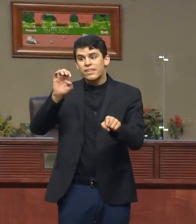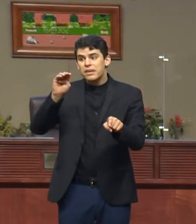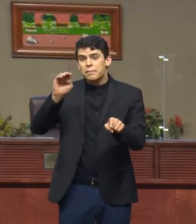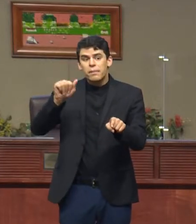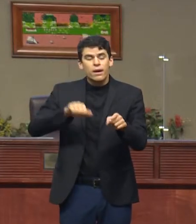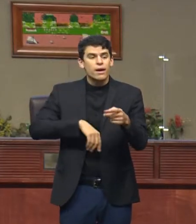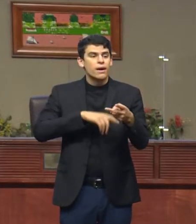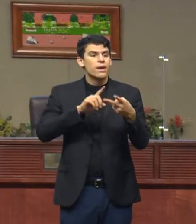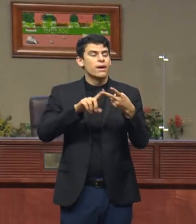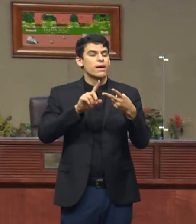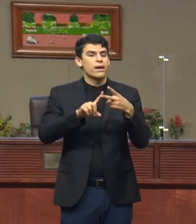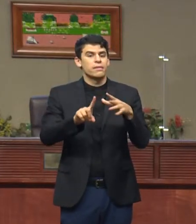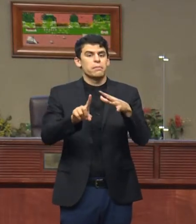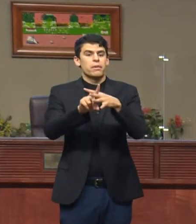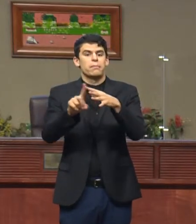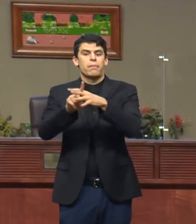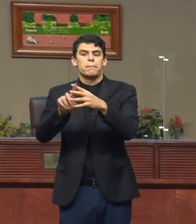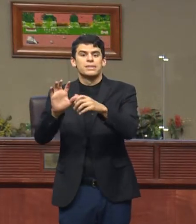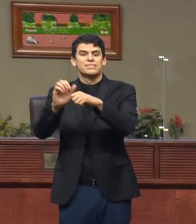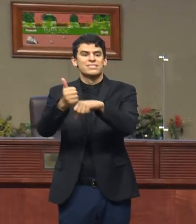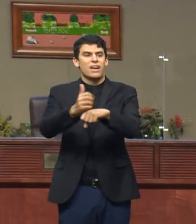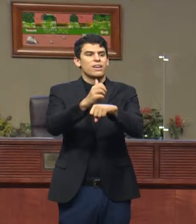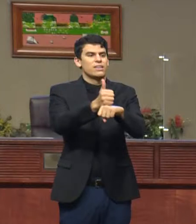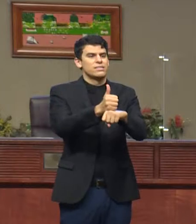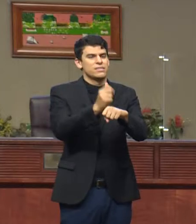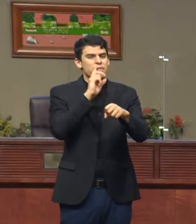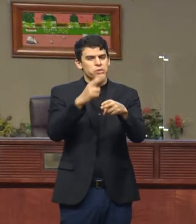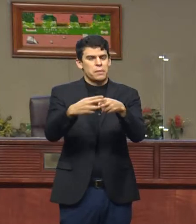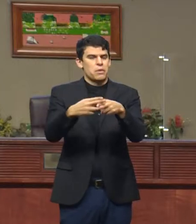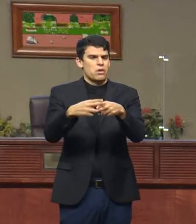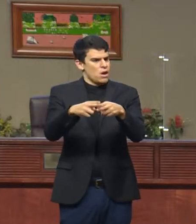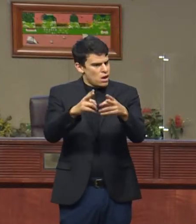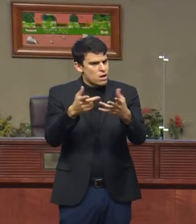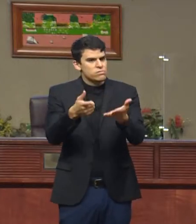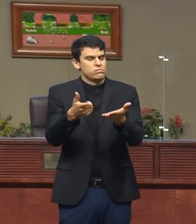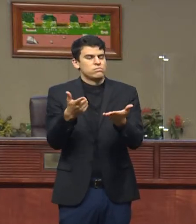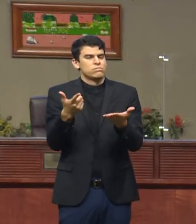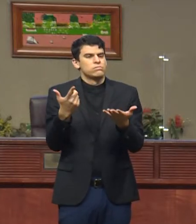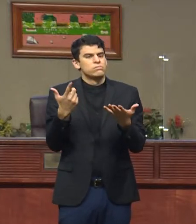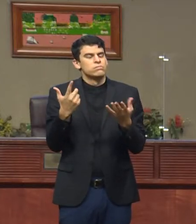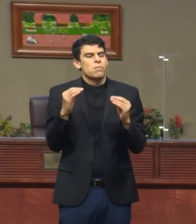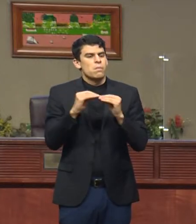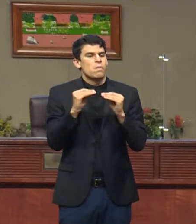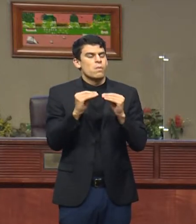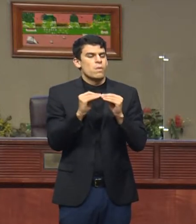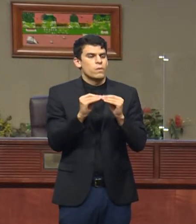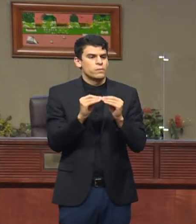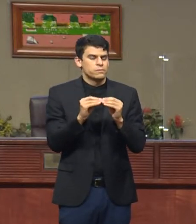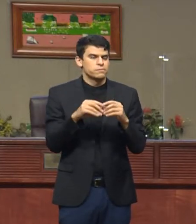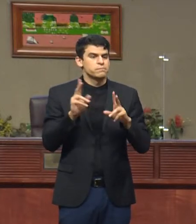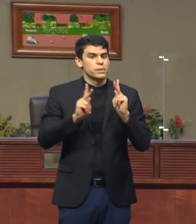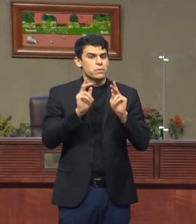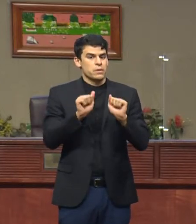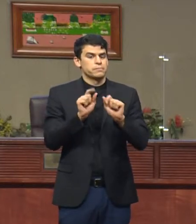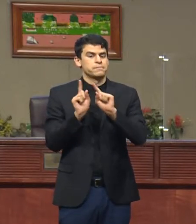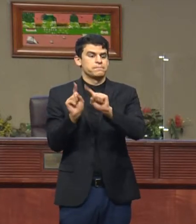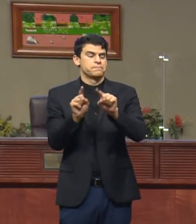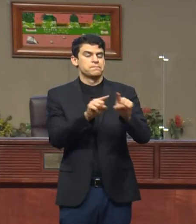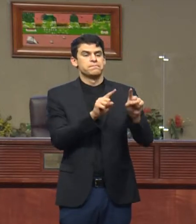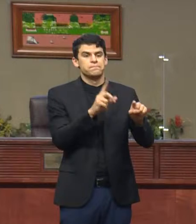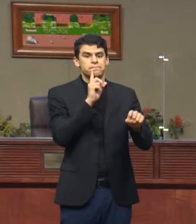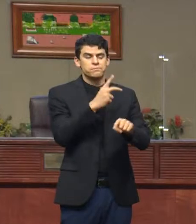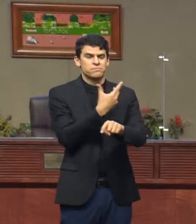sites associated with that, where individuals will be getting vaccinated as well within our county. So we have a lot